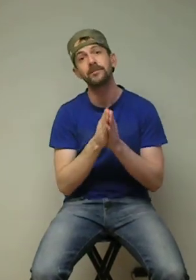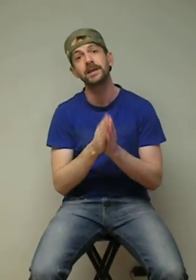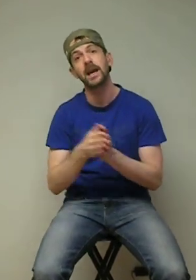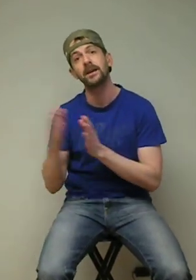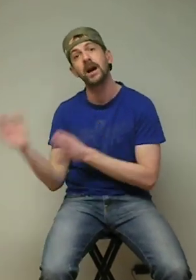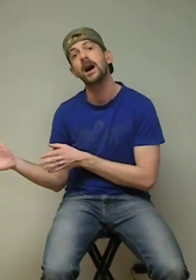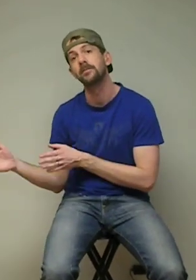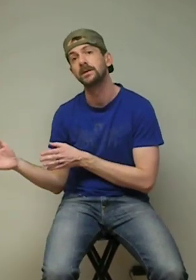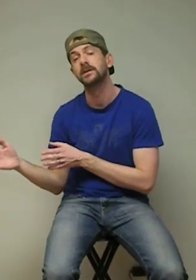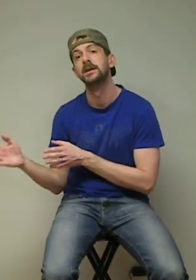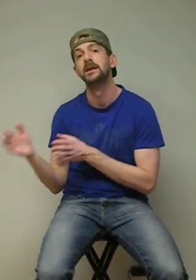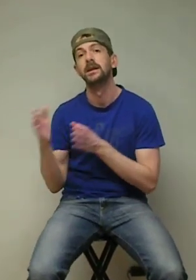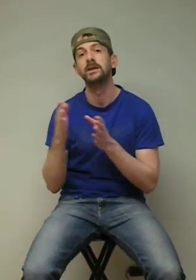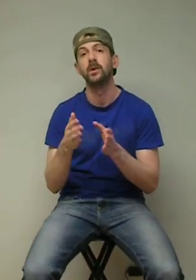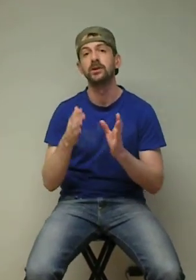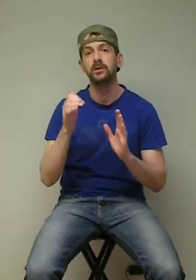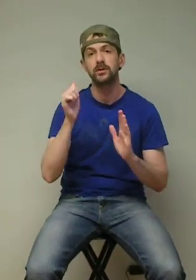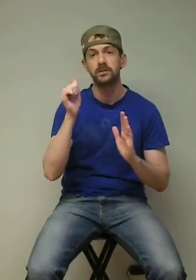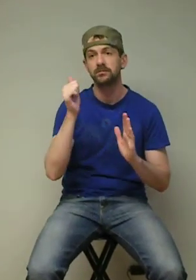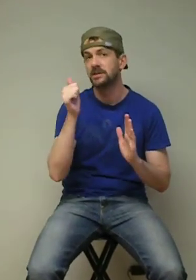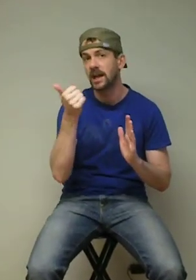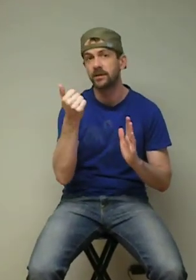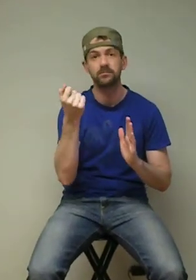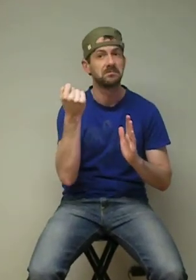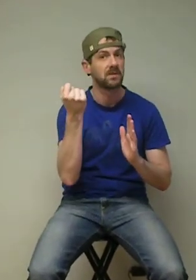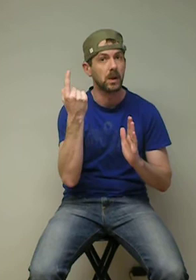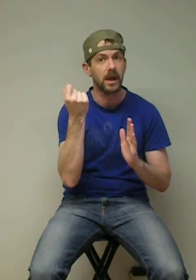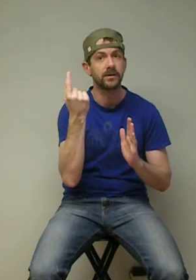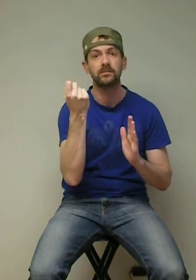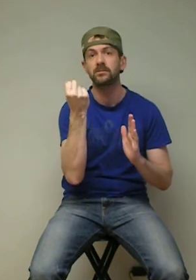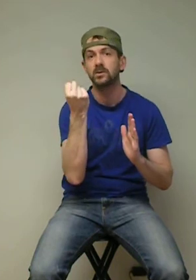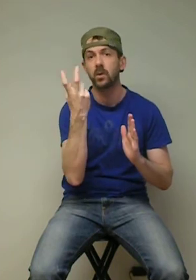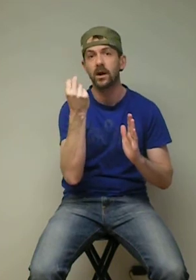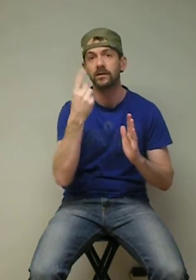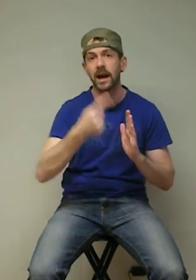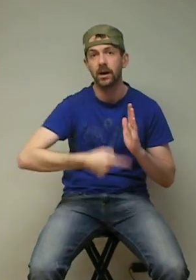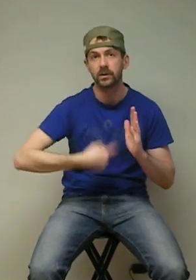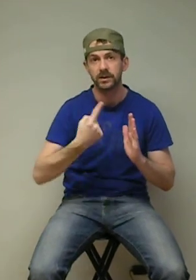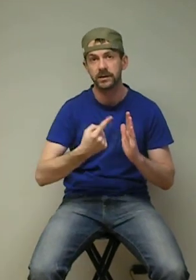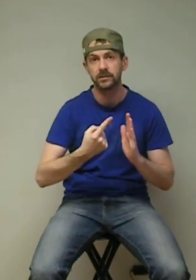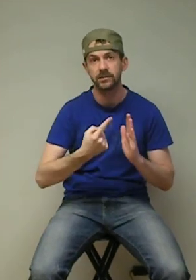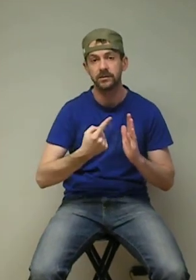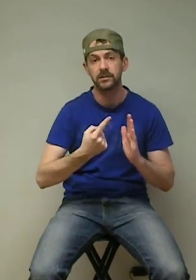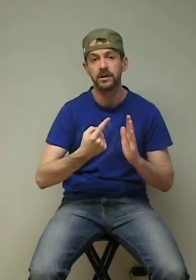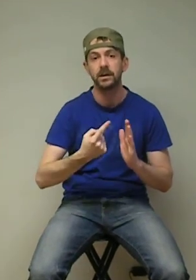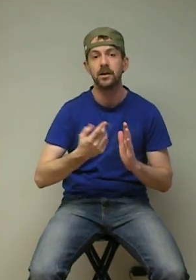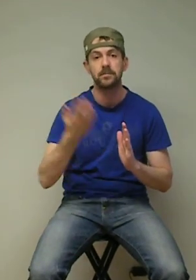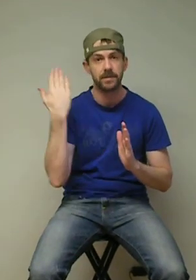from 10 and up is when you do 10, 11, 12 hours.